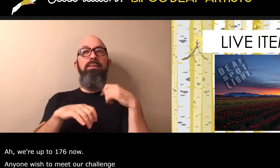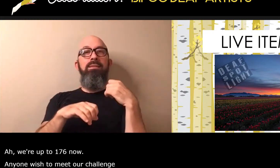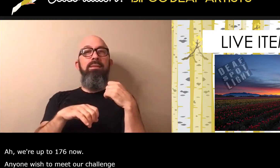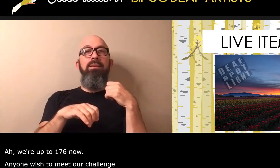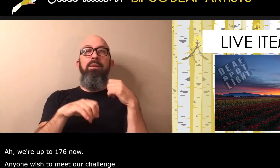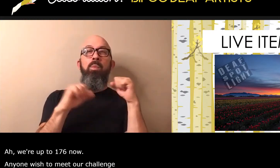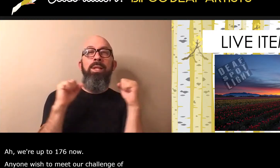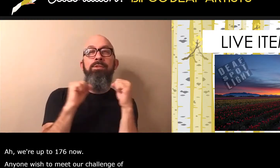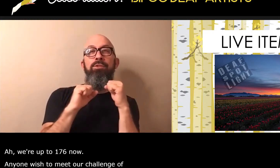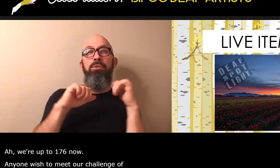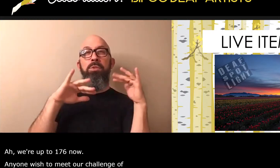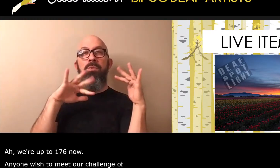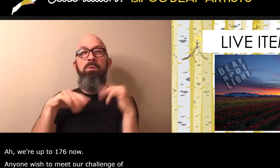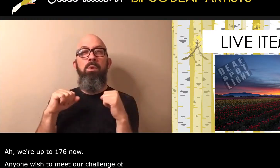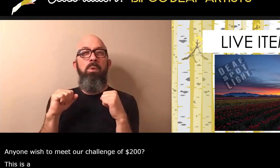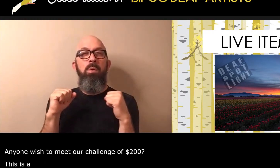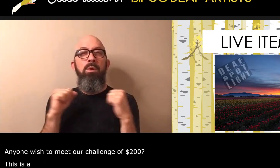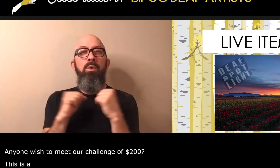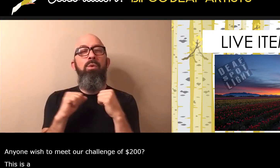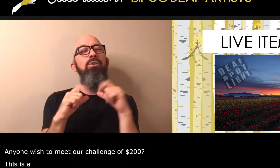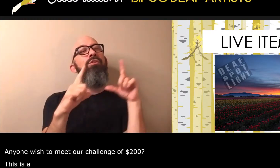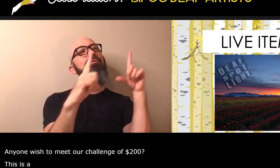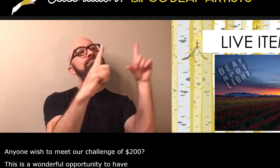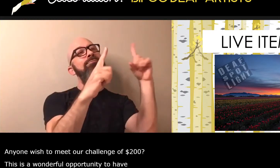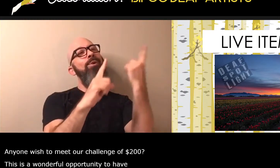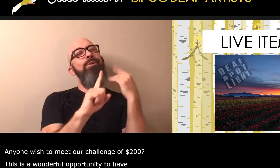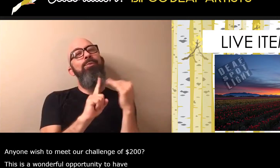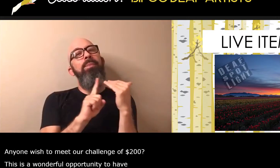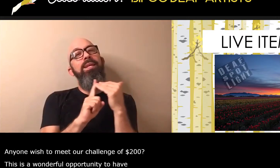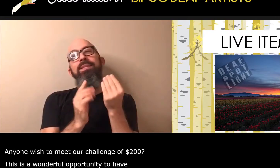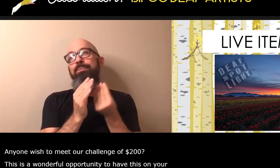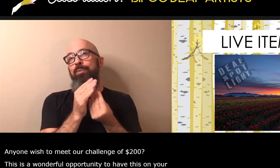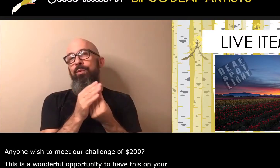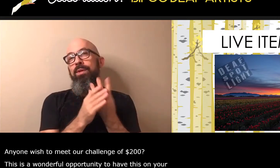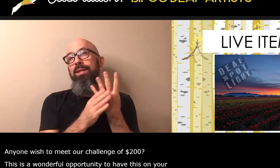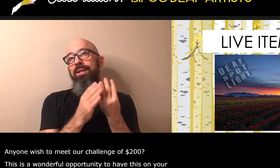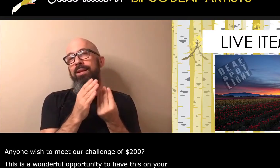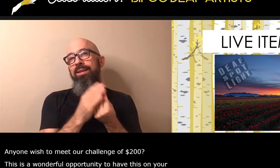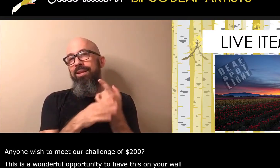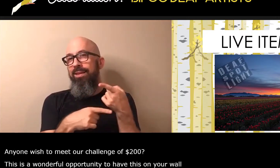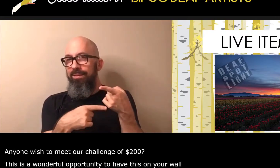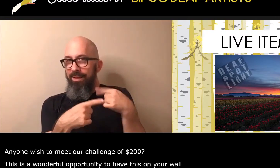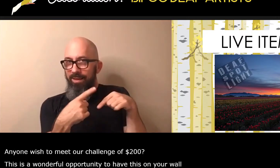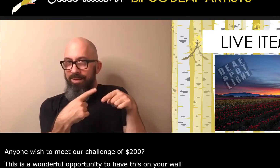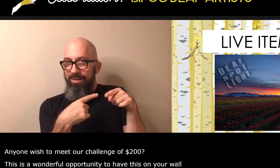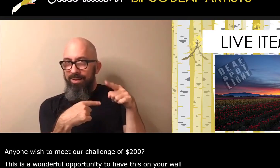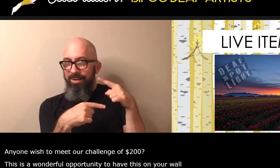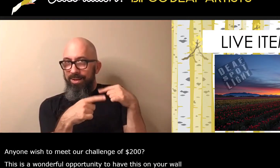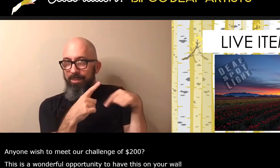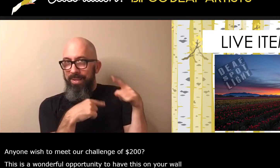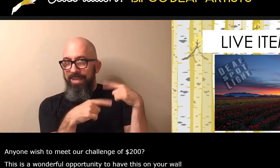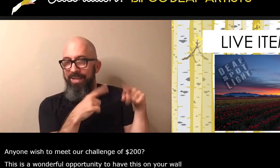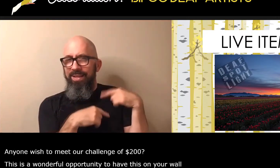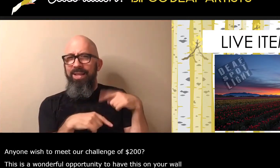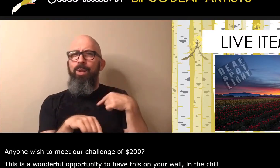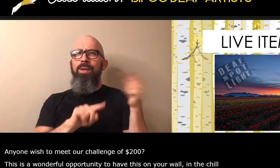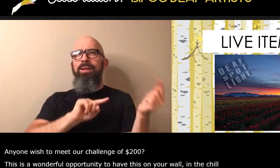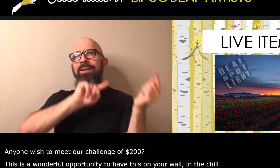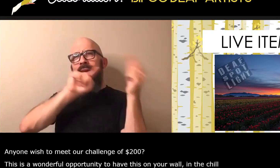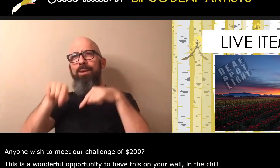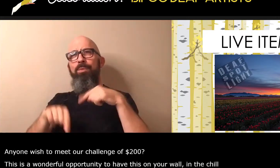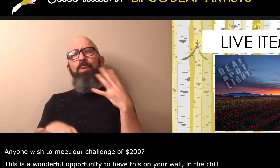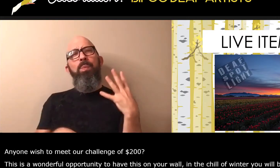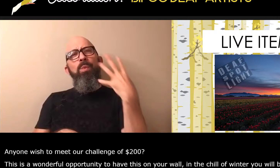This is a wonderful opportunity to have this on your wall during the chill of winter. You'll be warmed by the